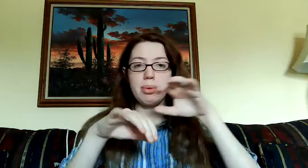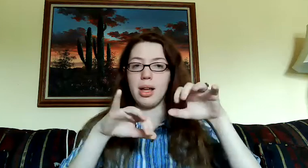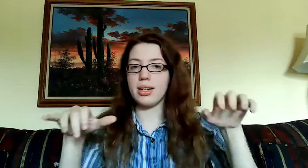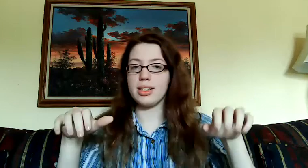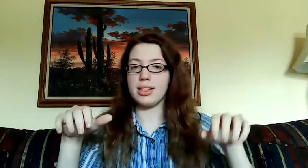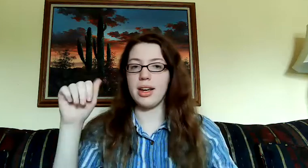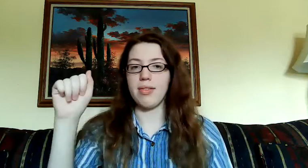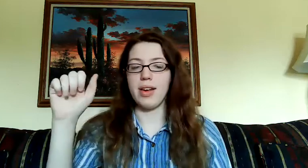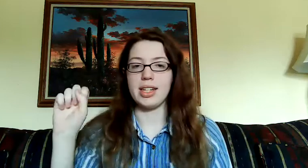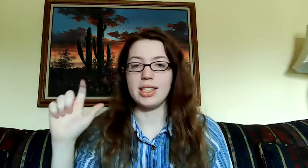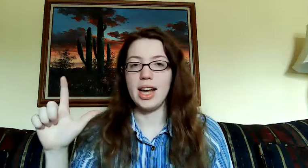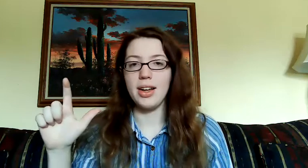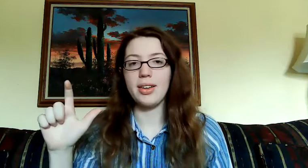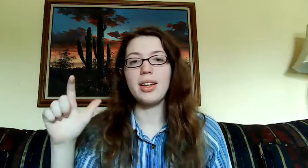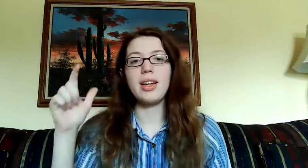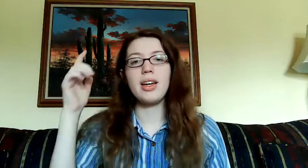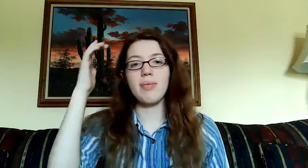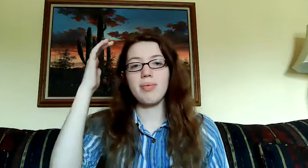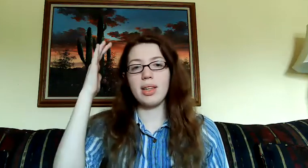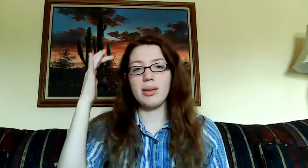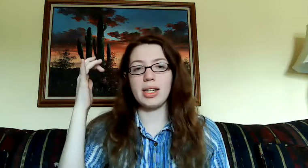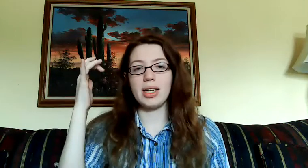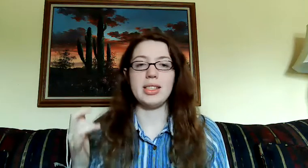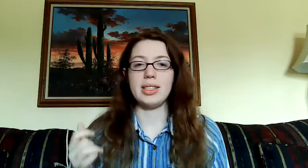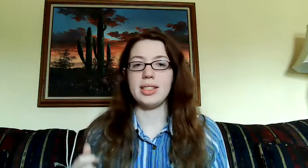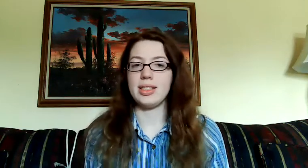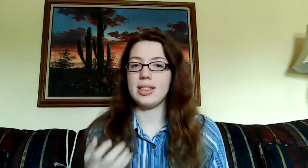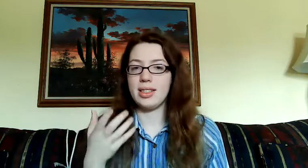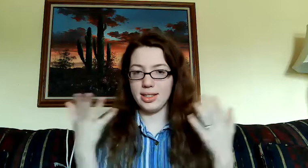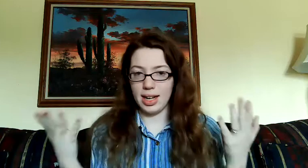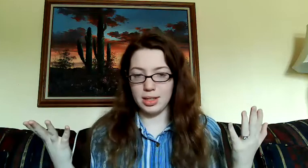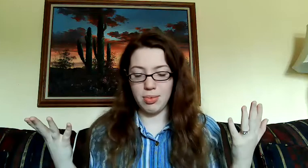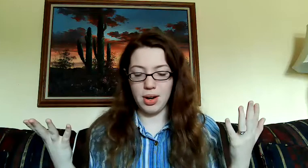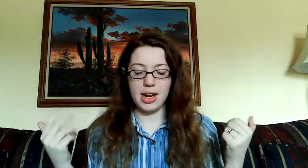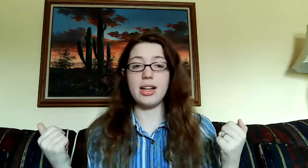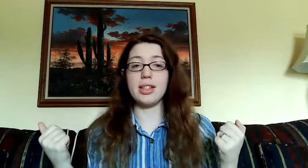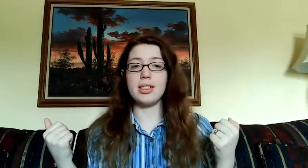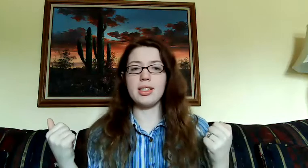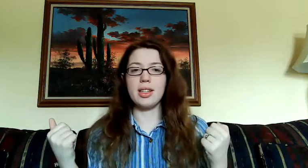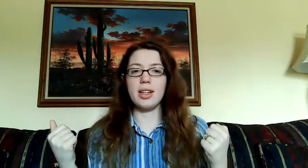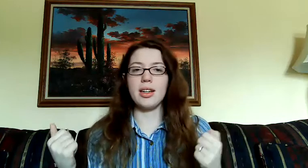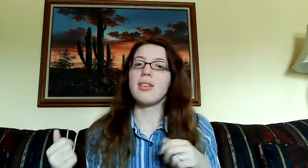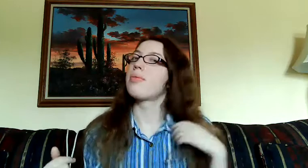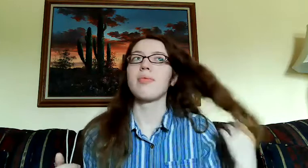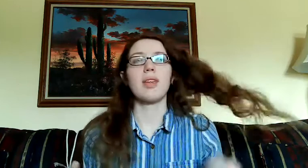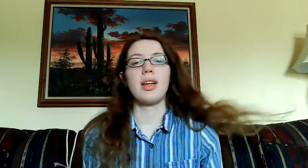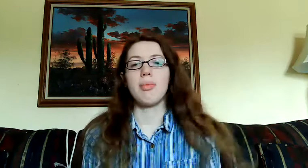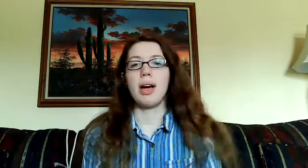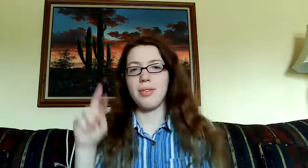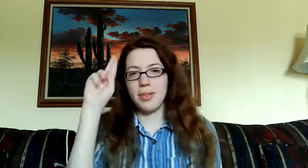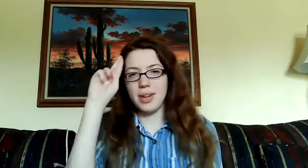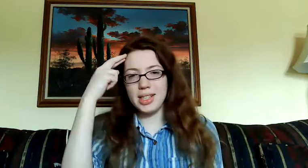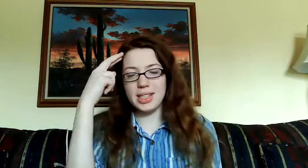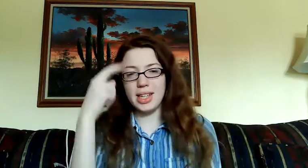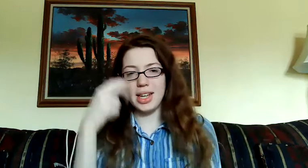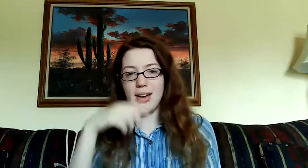blocks of ASL, because that's what it is. But for reasons that I've